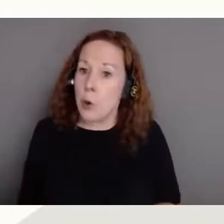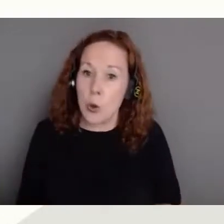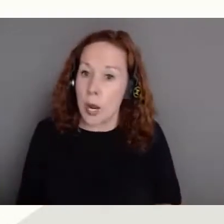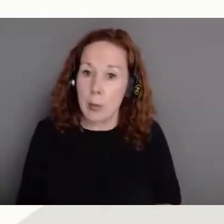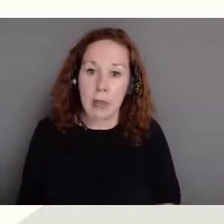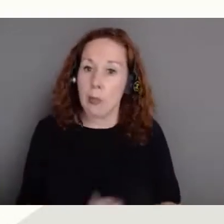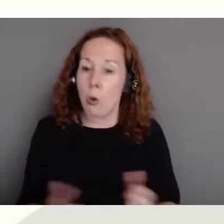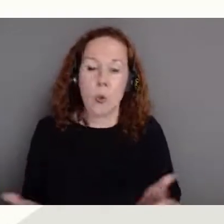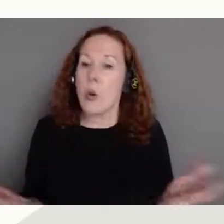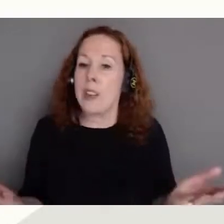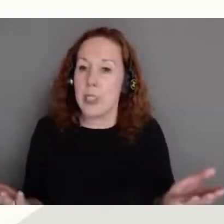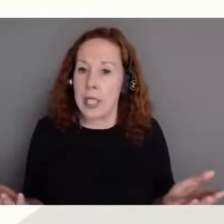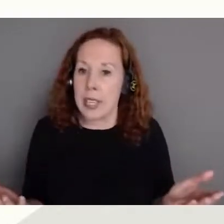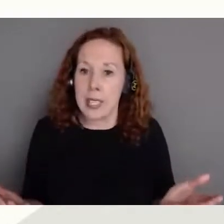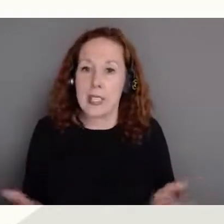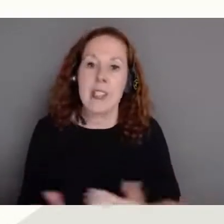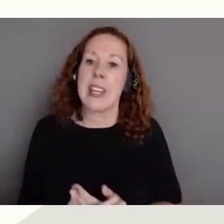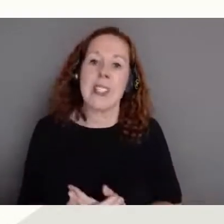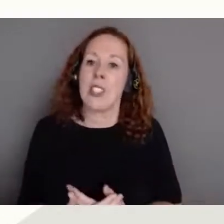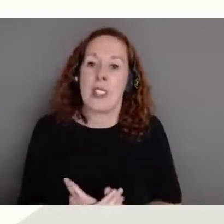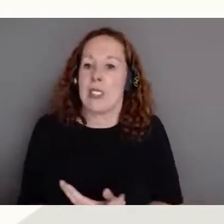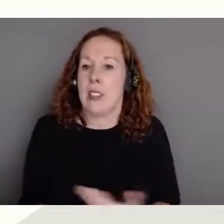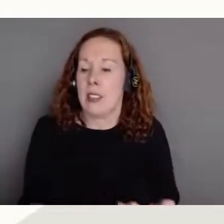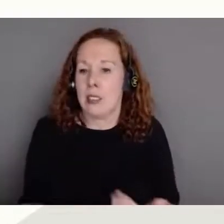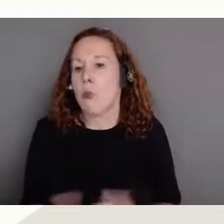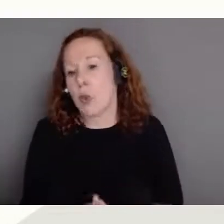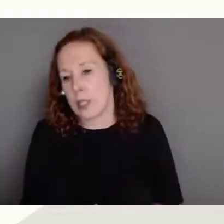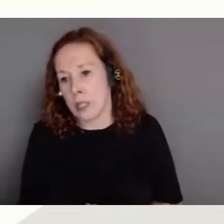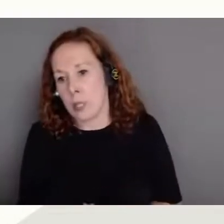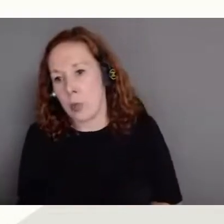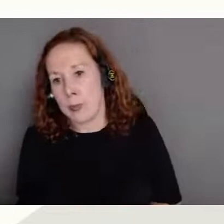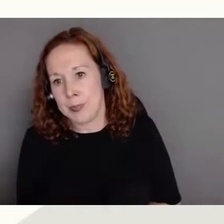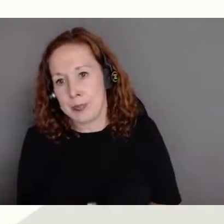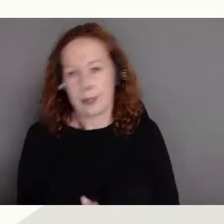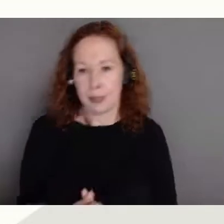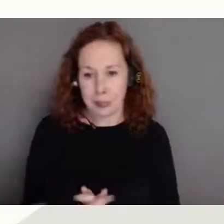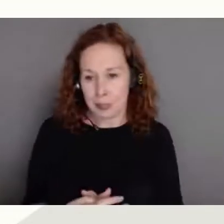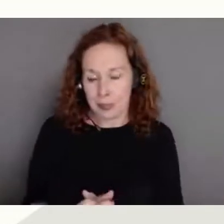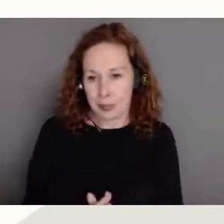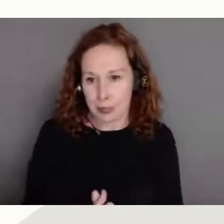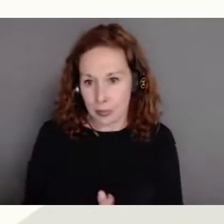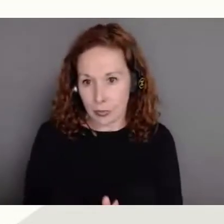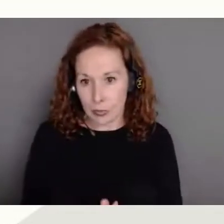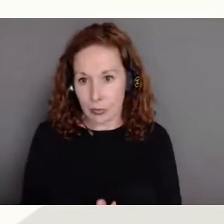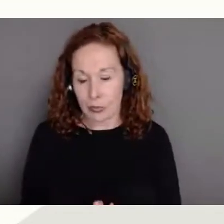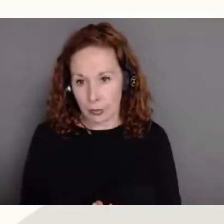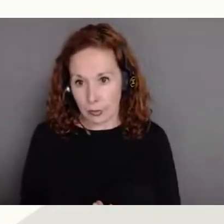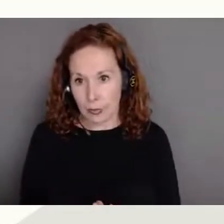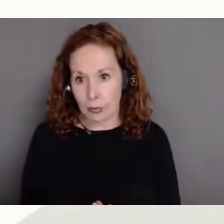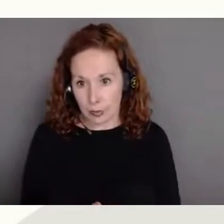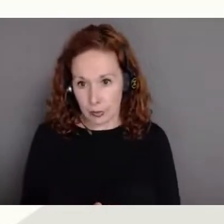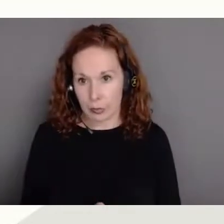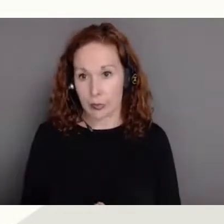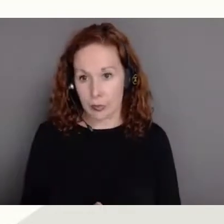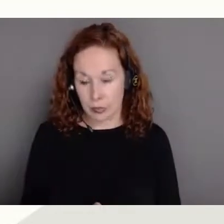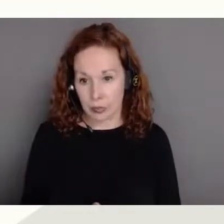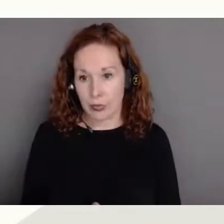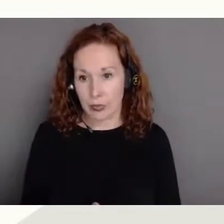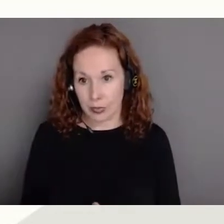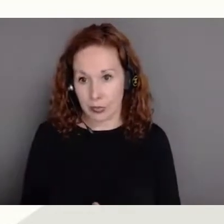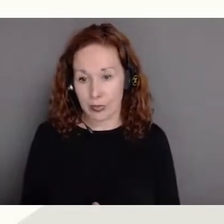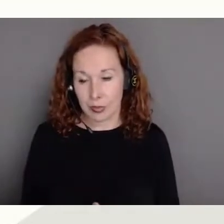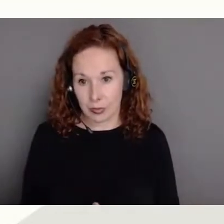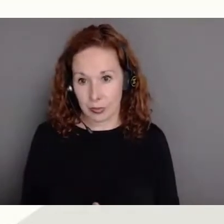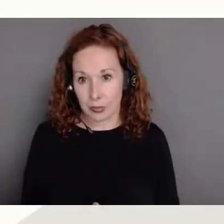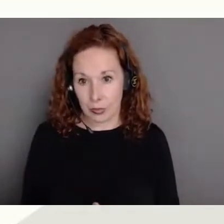TV programming or whatever it is, that it's just more accessible. Yeah. Oh, I love so much about